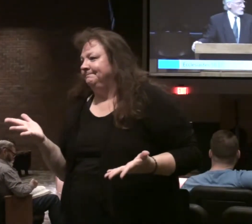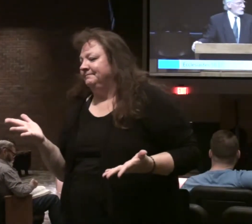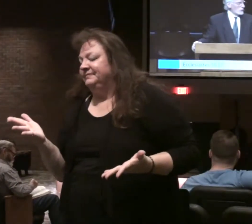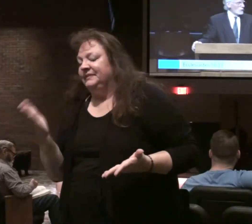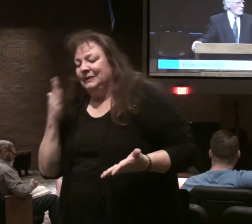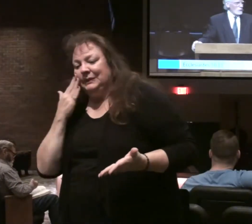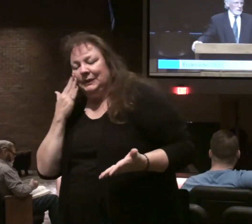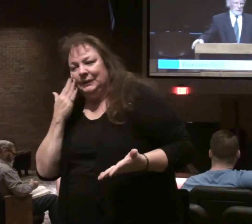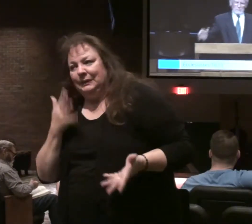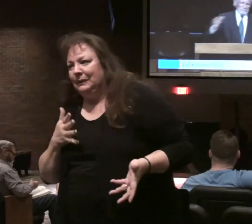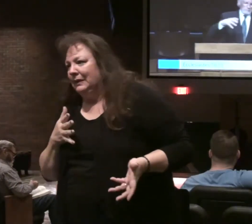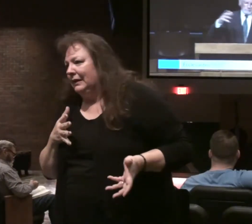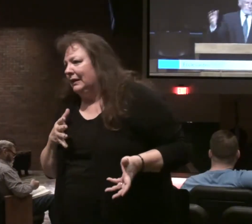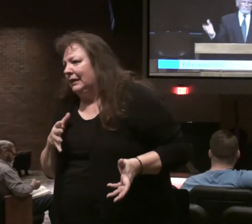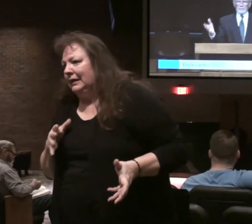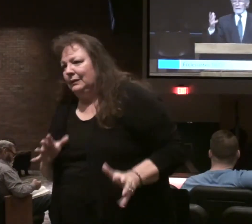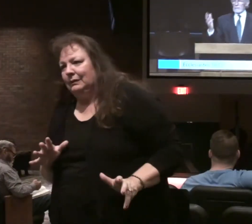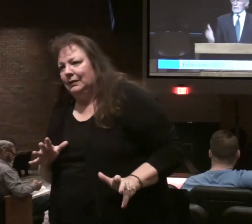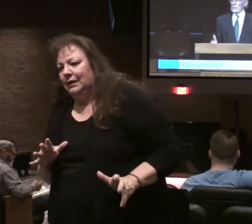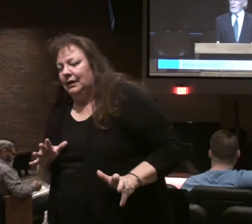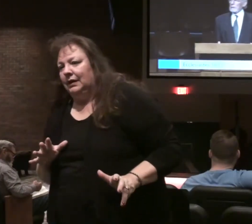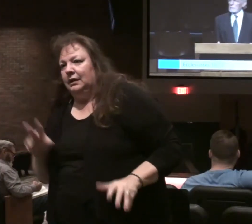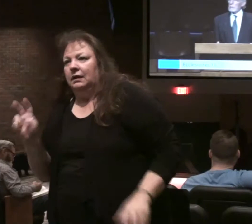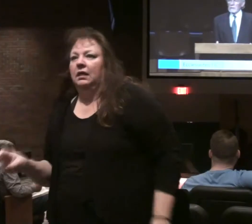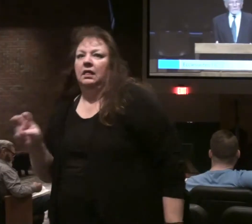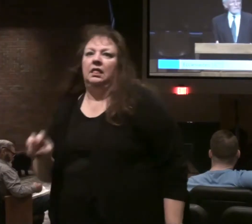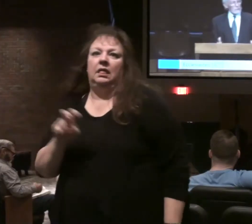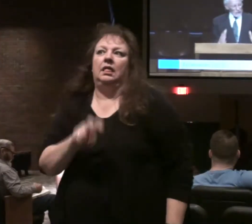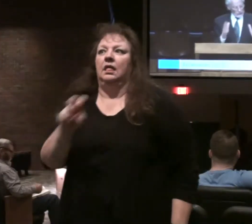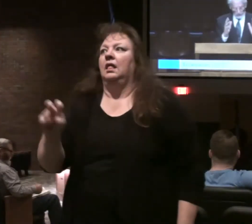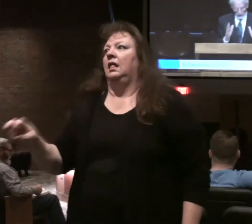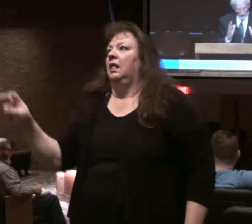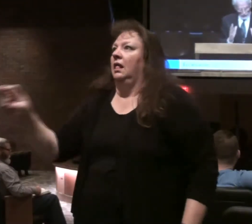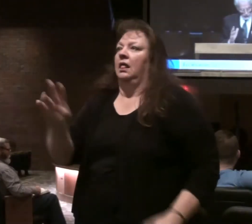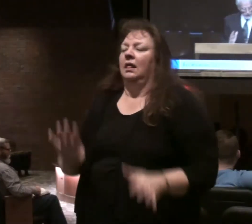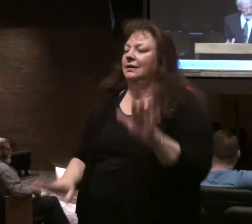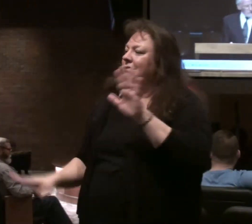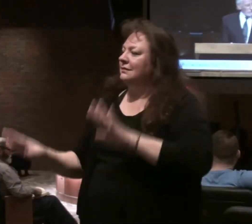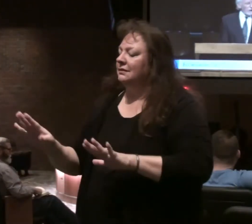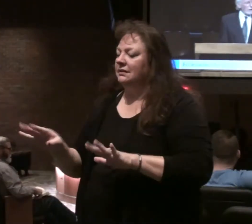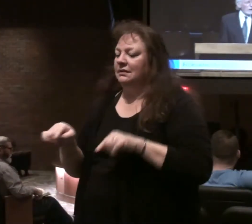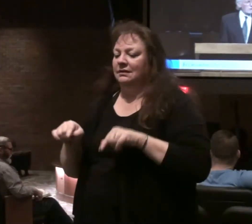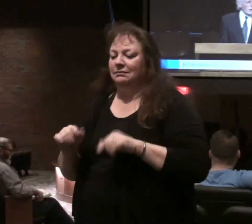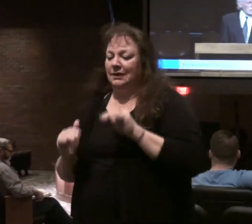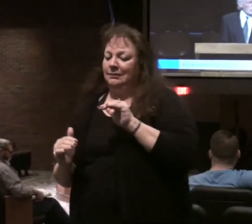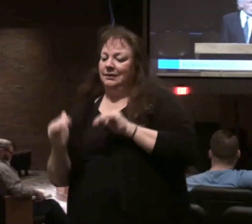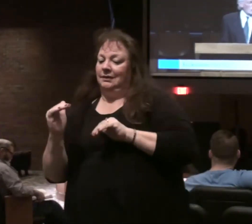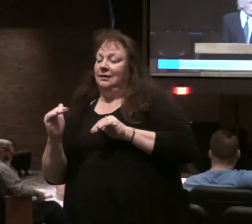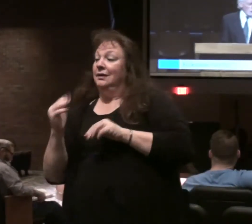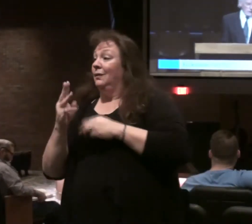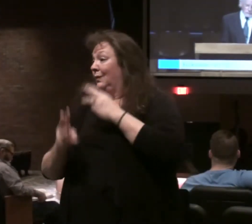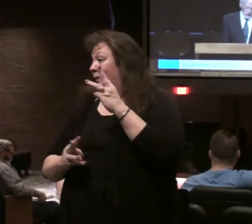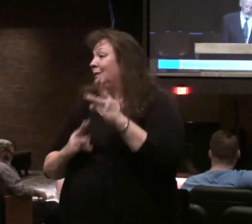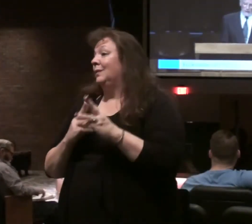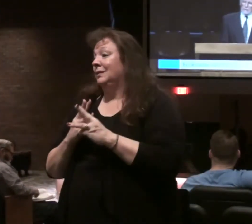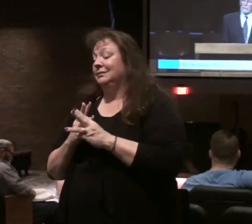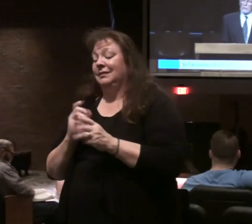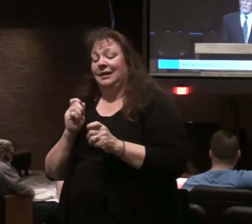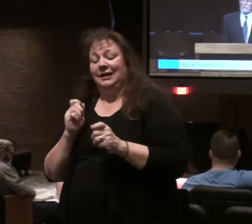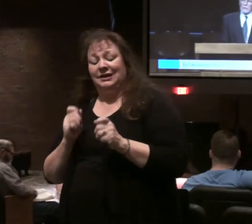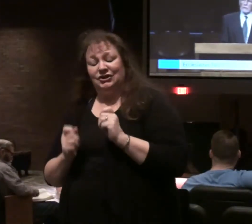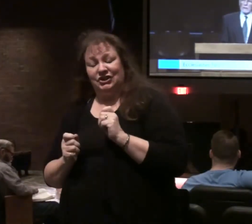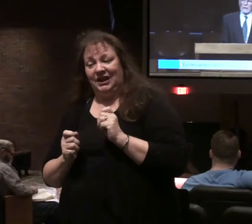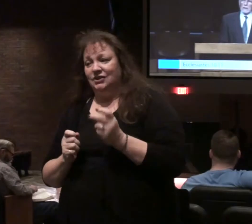We just don't want to be bouncing around. No. This could be an unfair, unjust world. It can